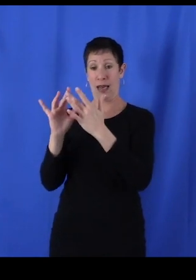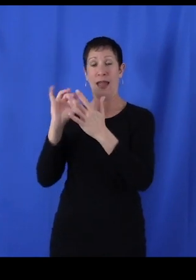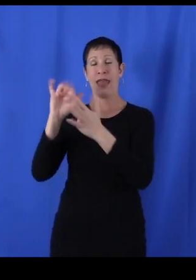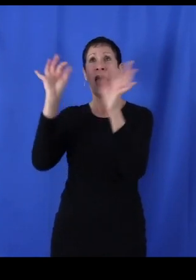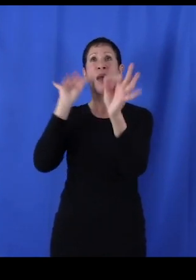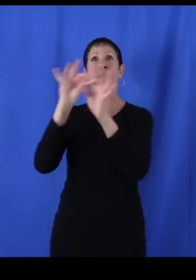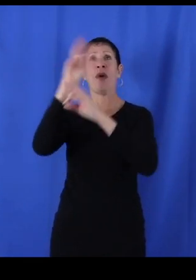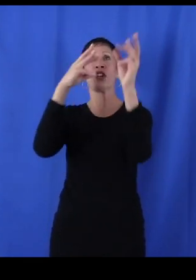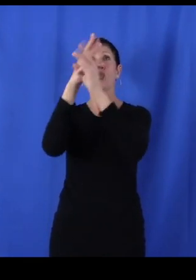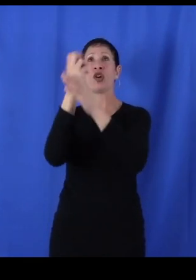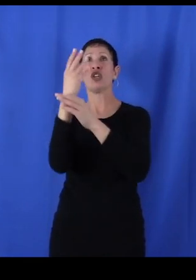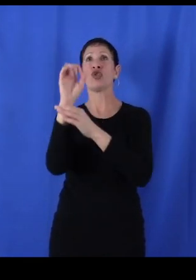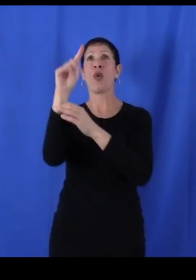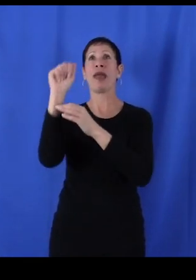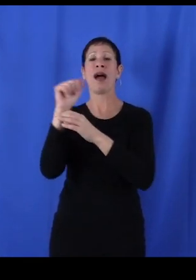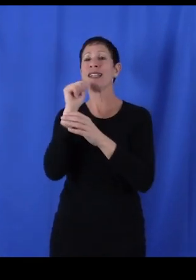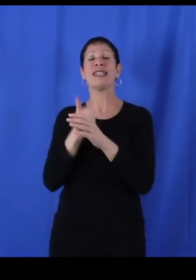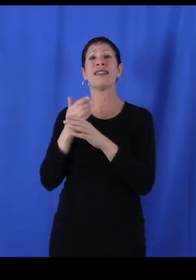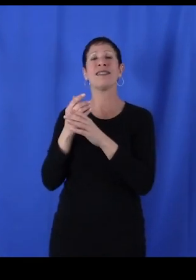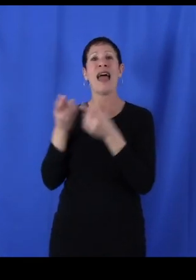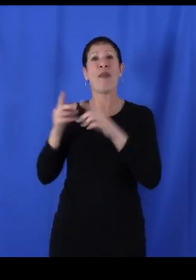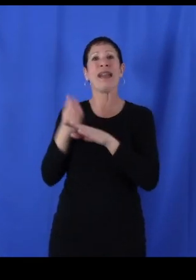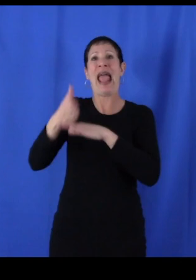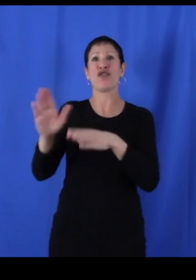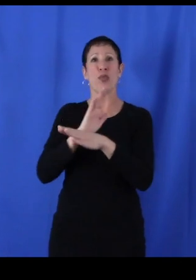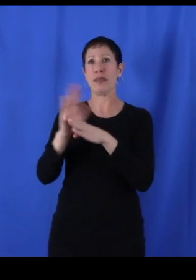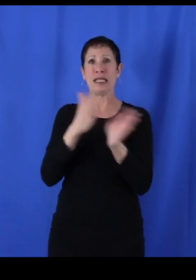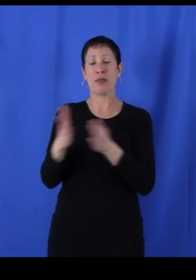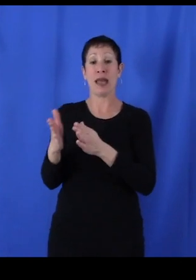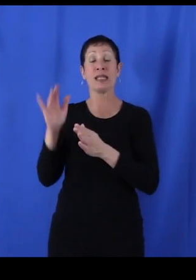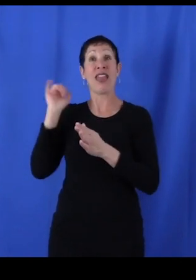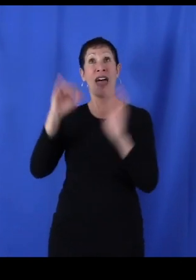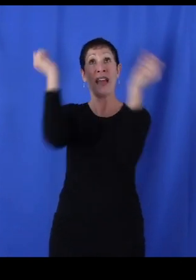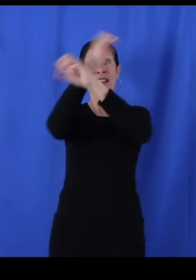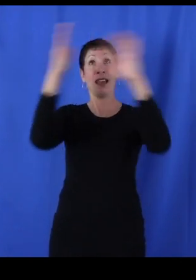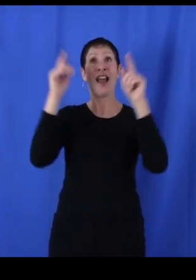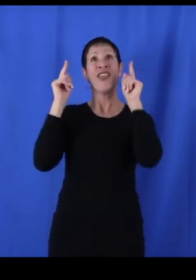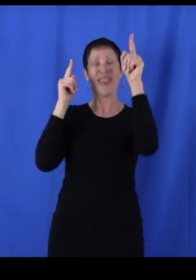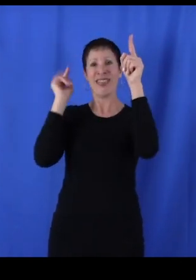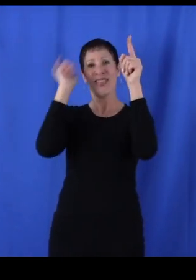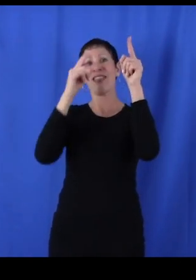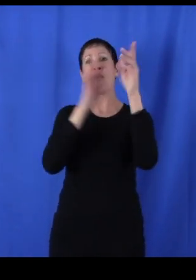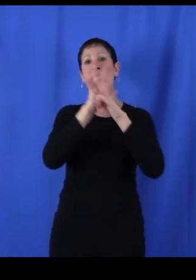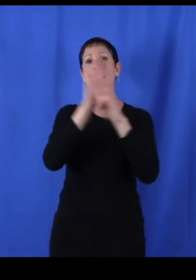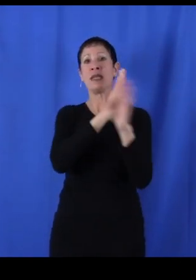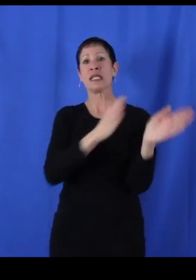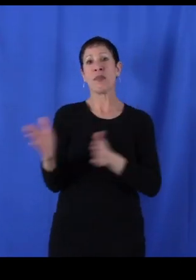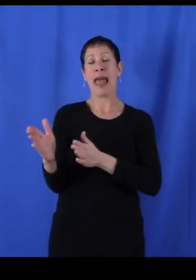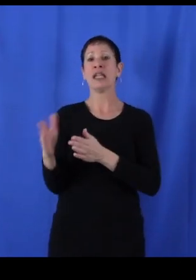plans. This was the business plan. And so to make this